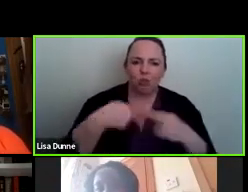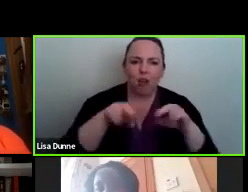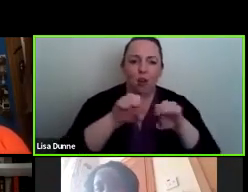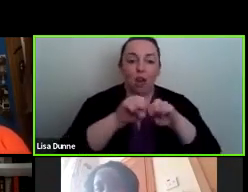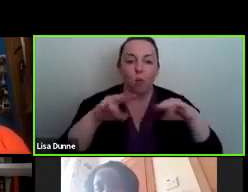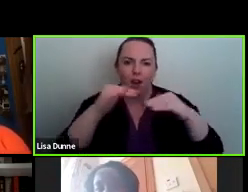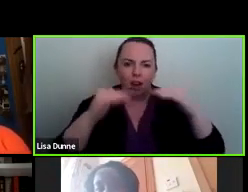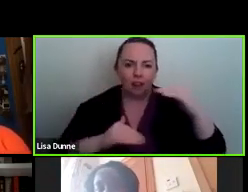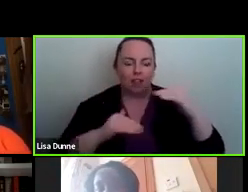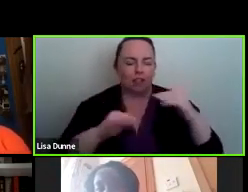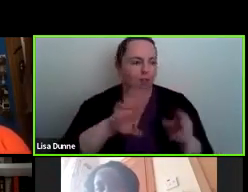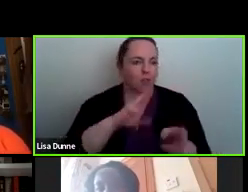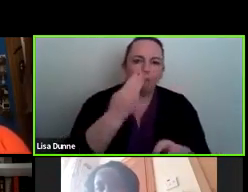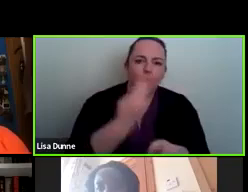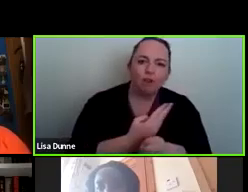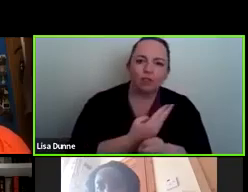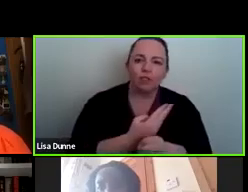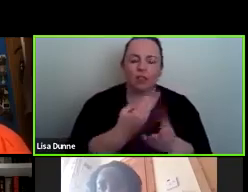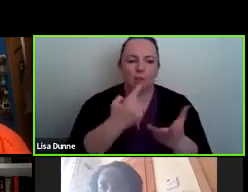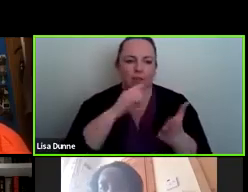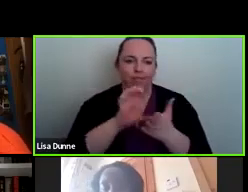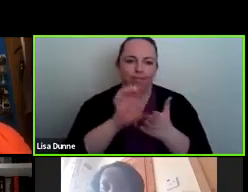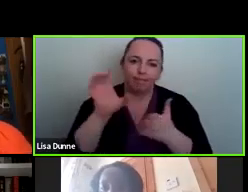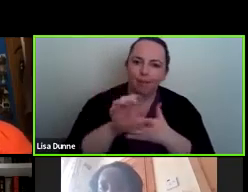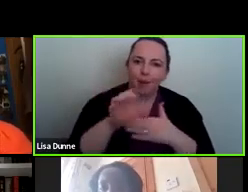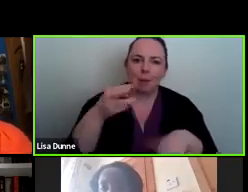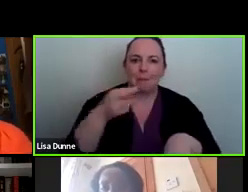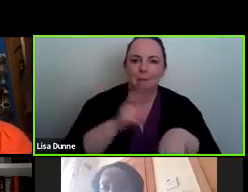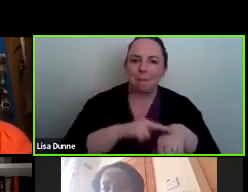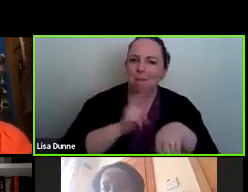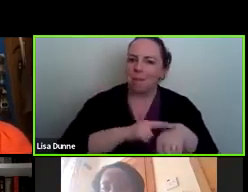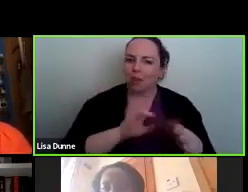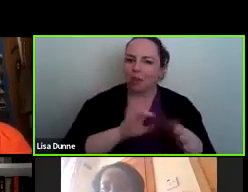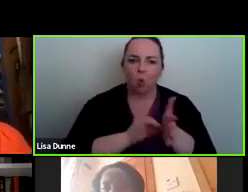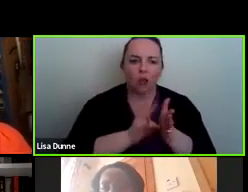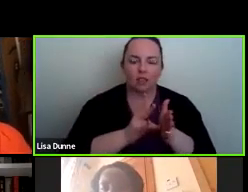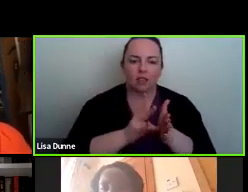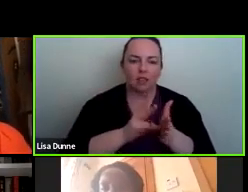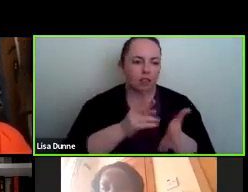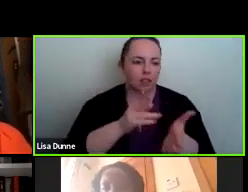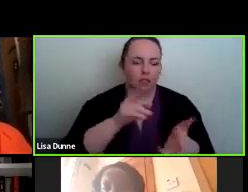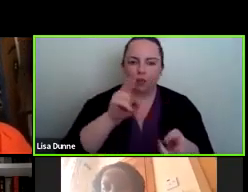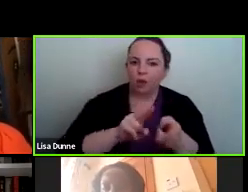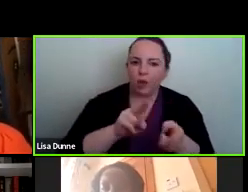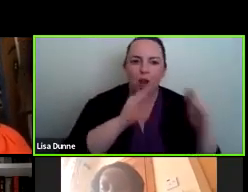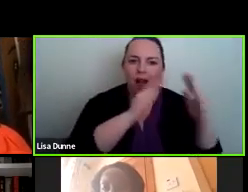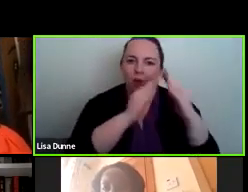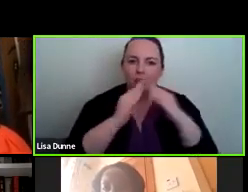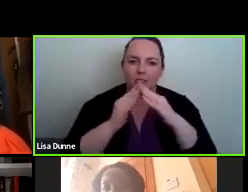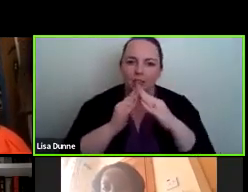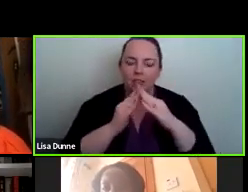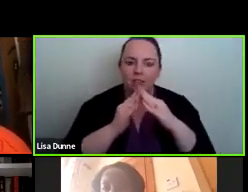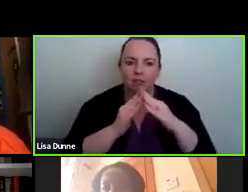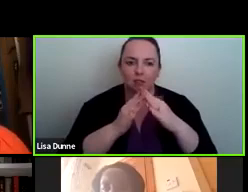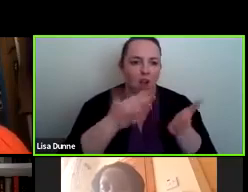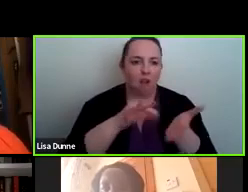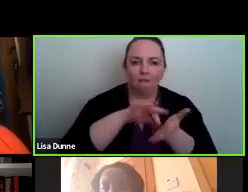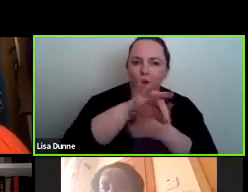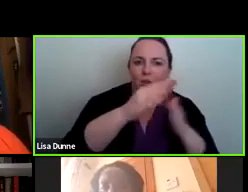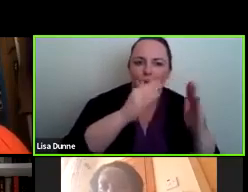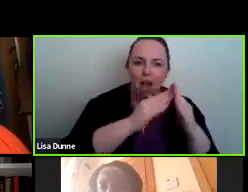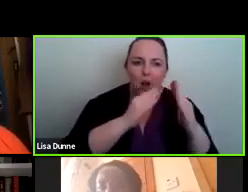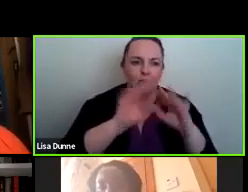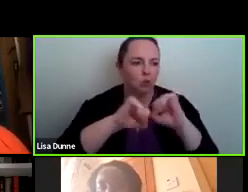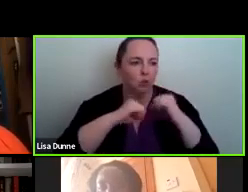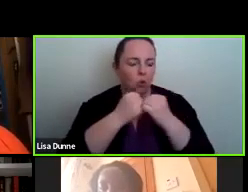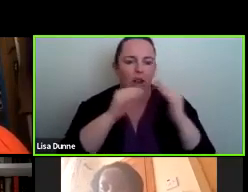so we would invest in better quality, lower cost housing, whether that's affordable housing or social housing. We would